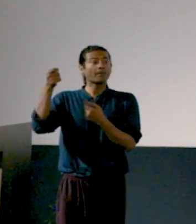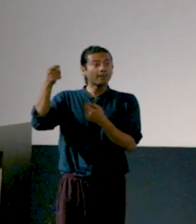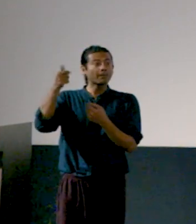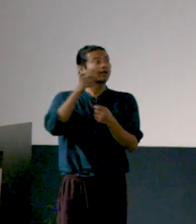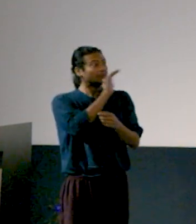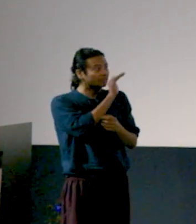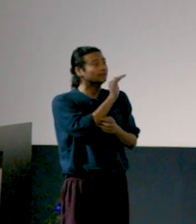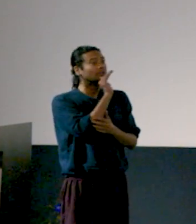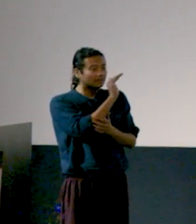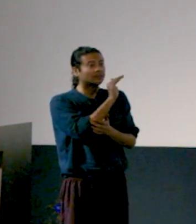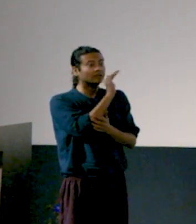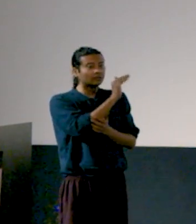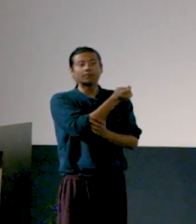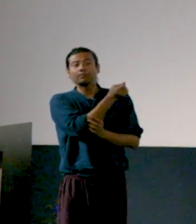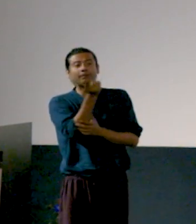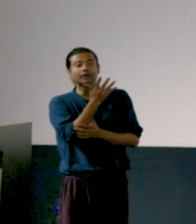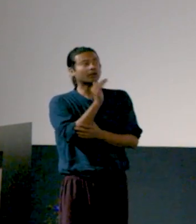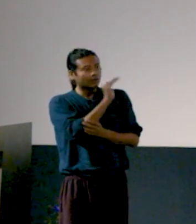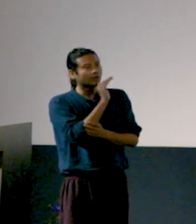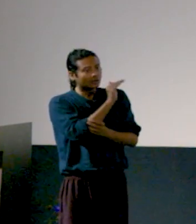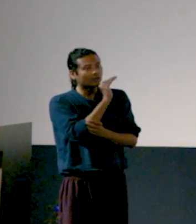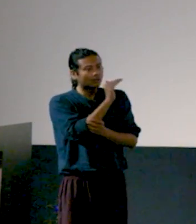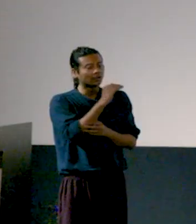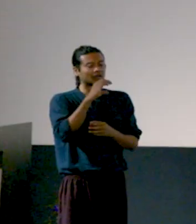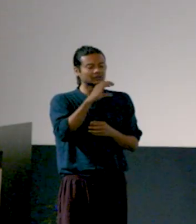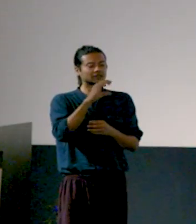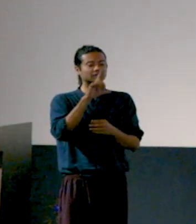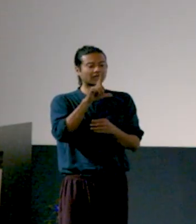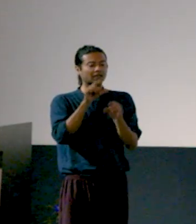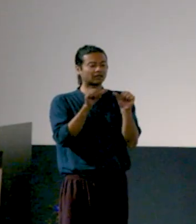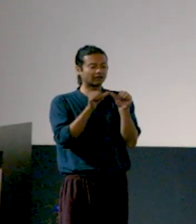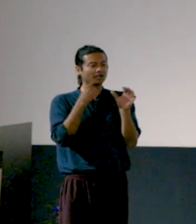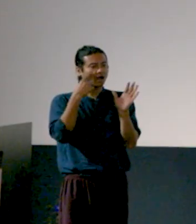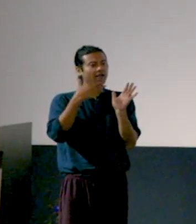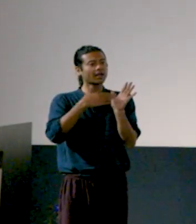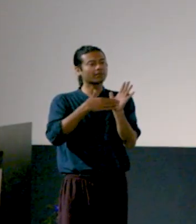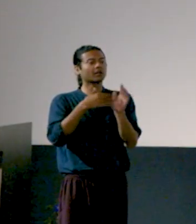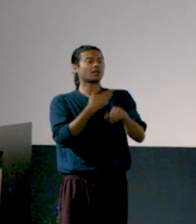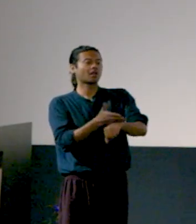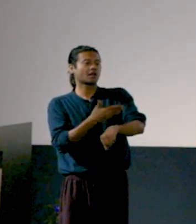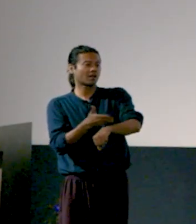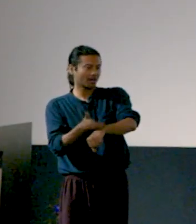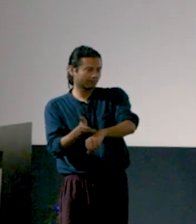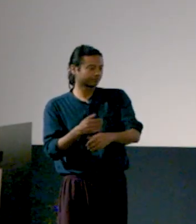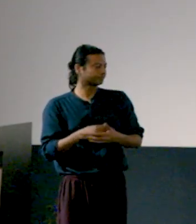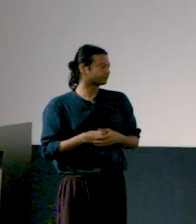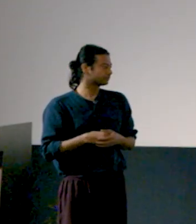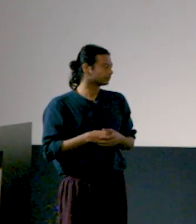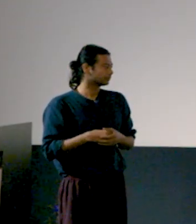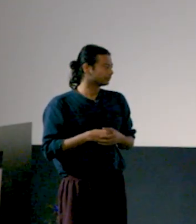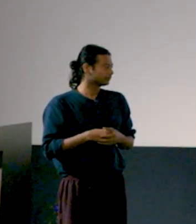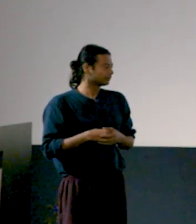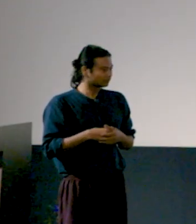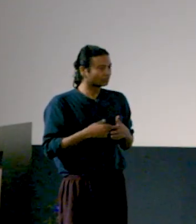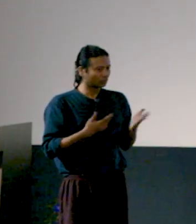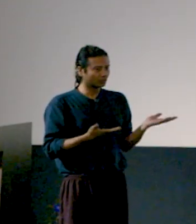Niramaya, that is the Oriental Insurance, and the scheme is funded by the National Trust. So many times